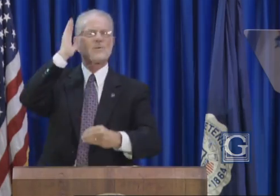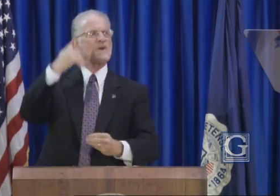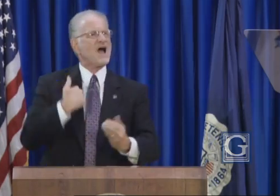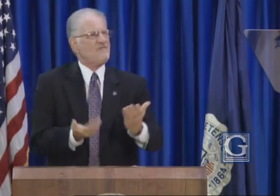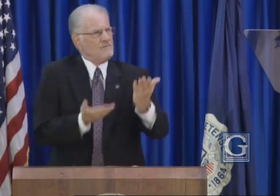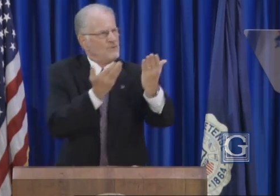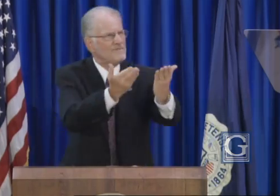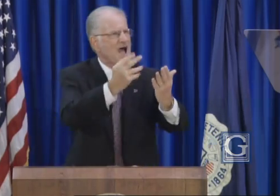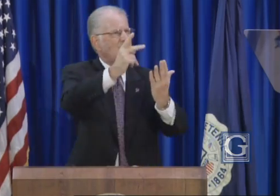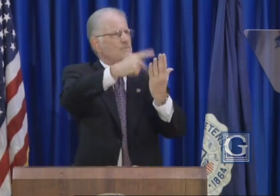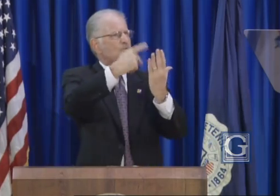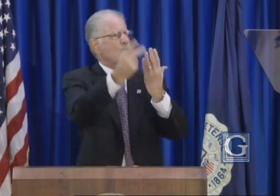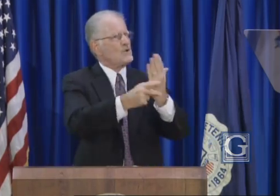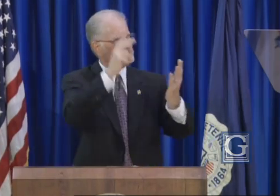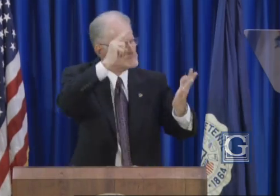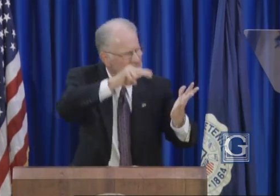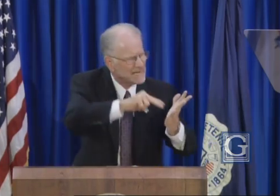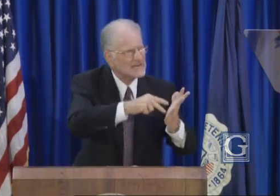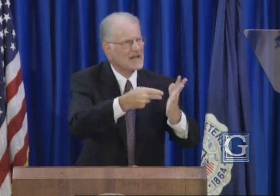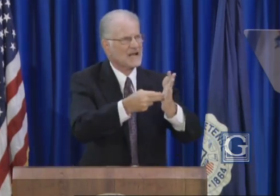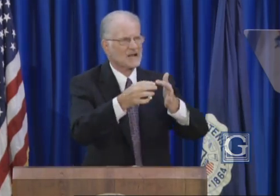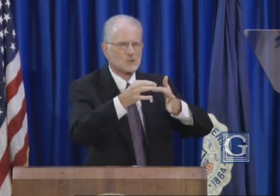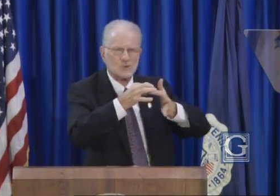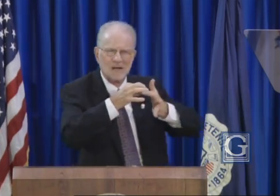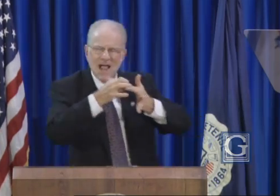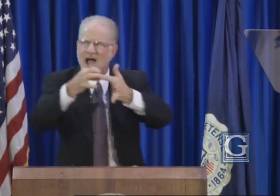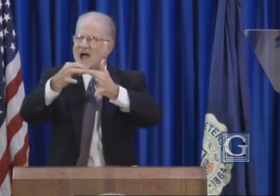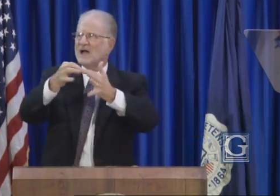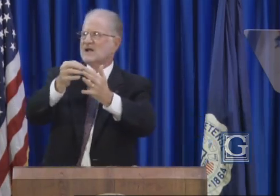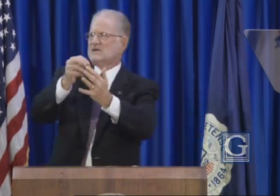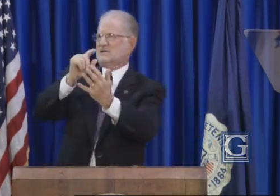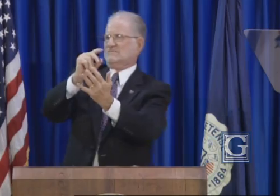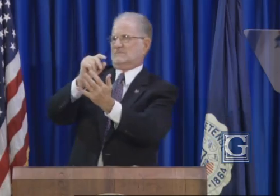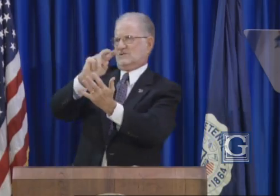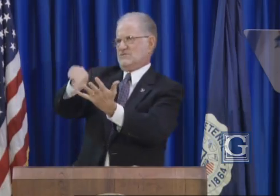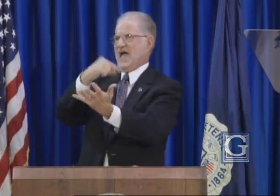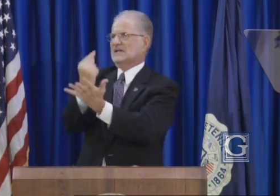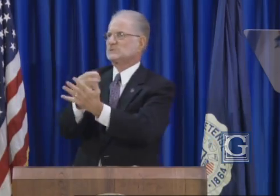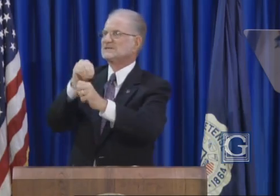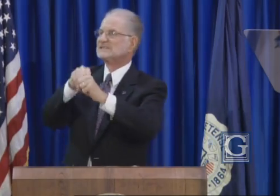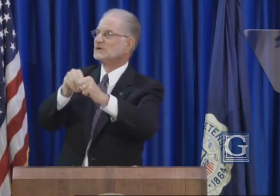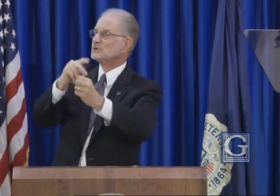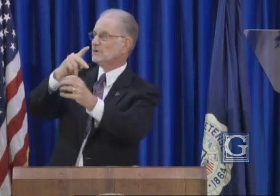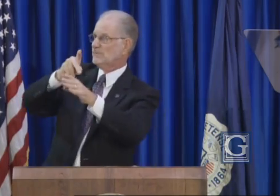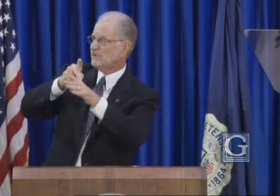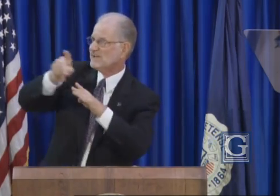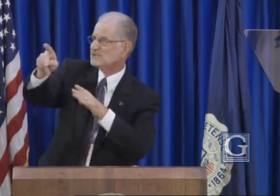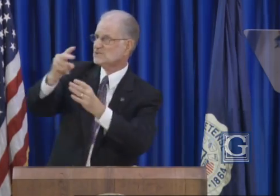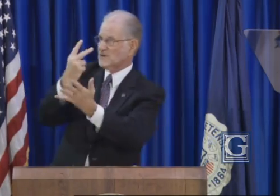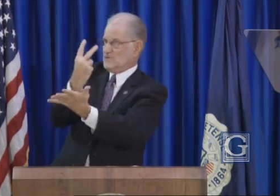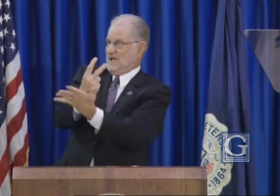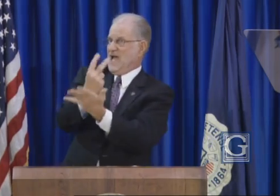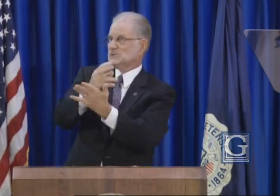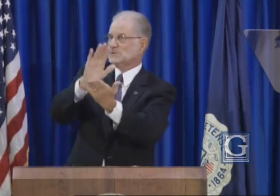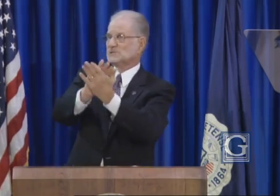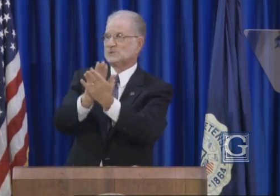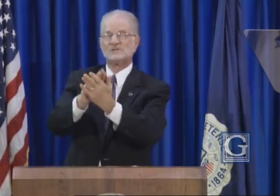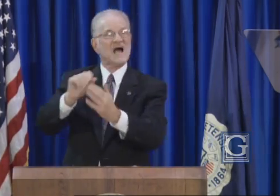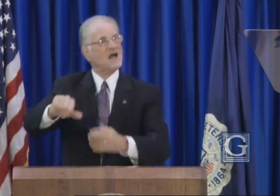But not only that, in addition, we have provided programs intended to guide graduates into professional